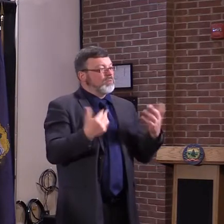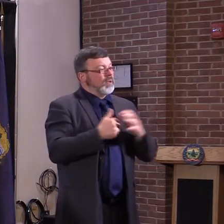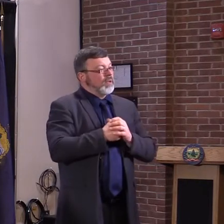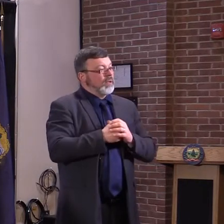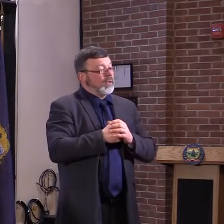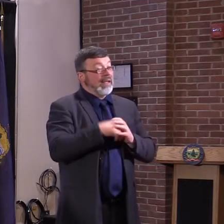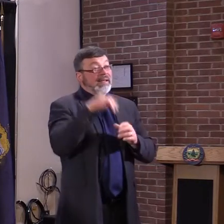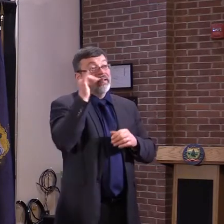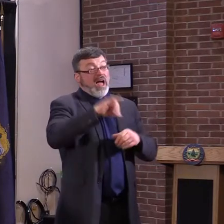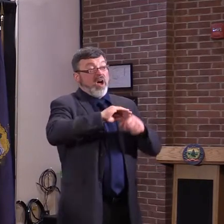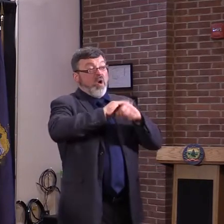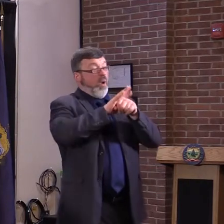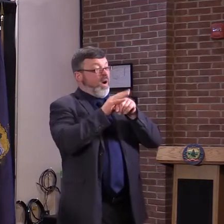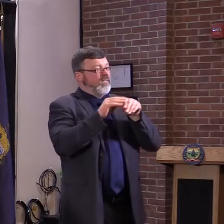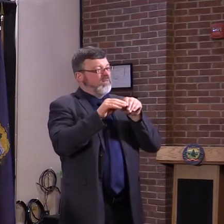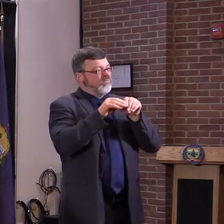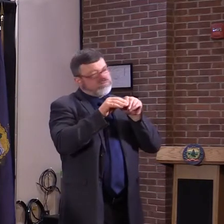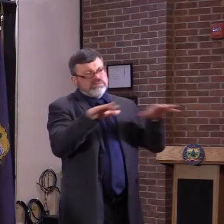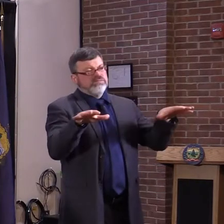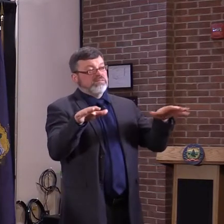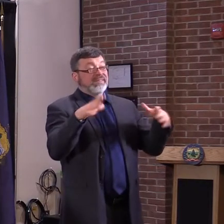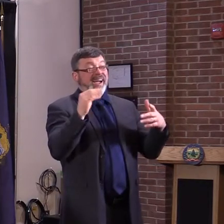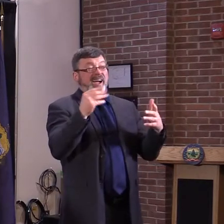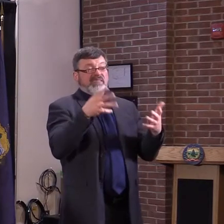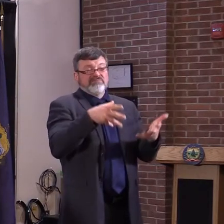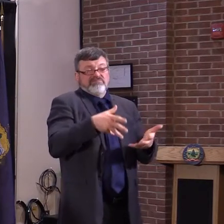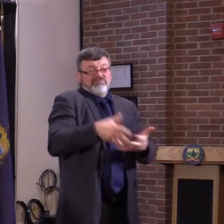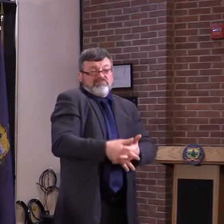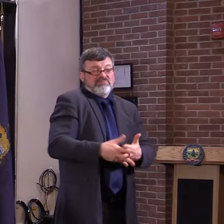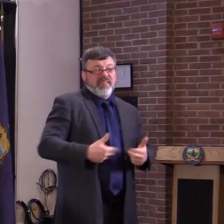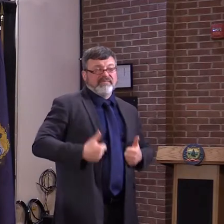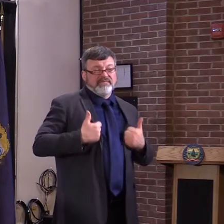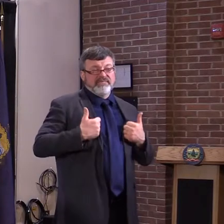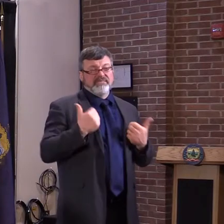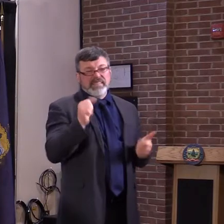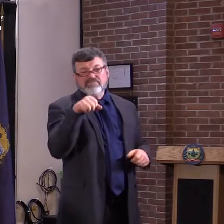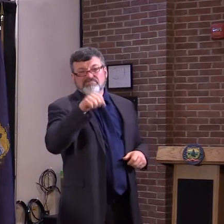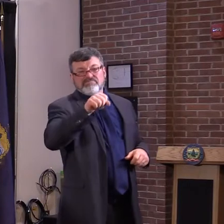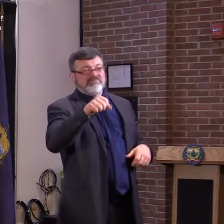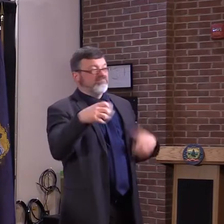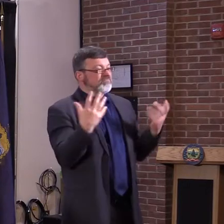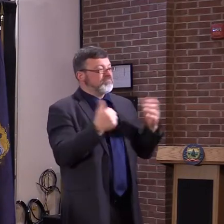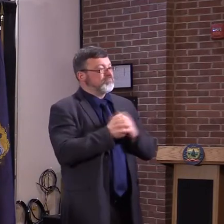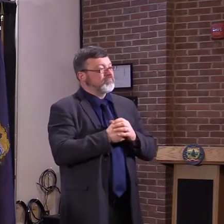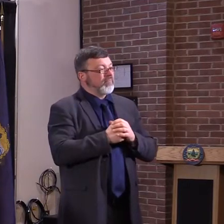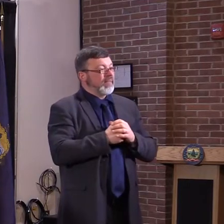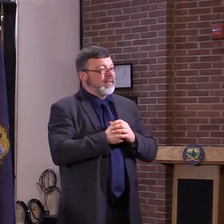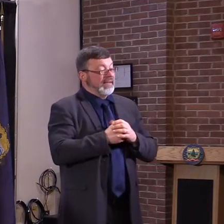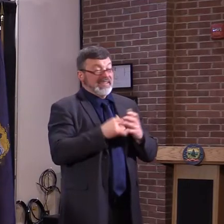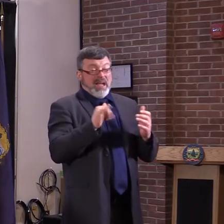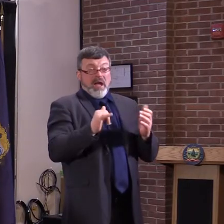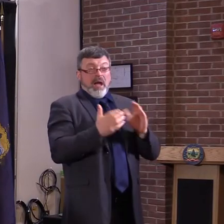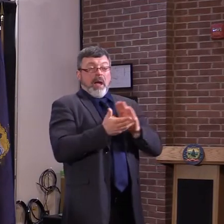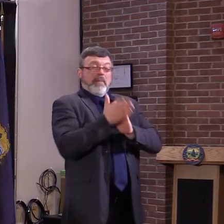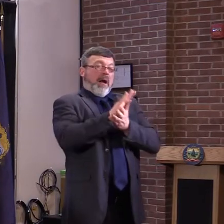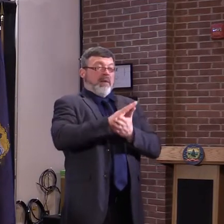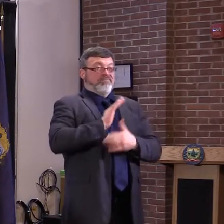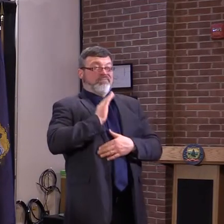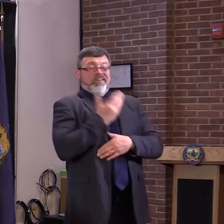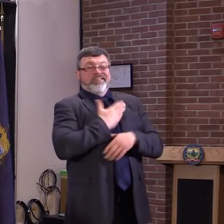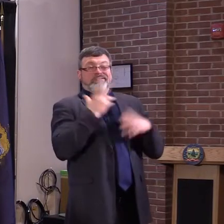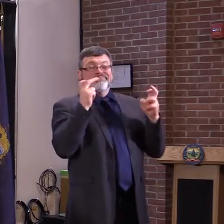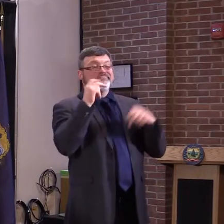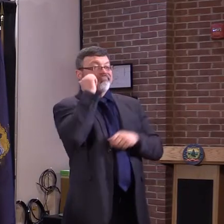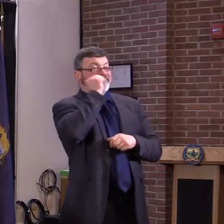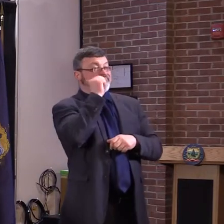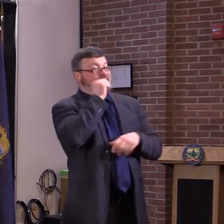we've been in high alert for the last 2 years, to something that's going to be quite normal in a lot of respects. So it's going